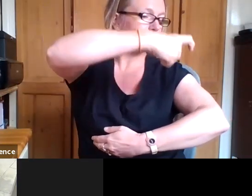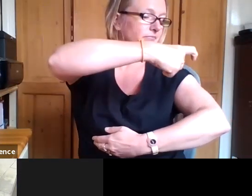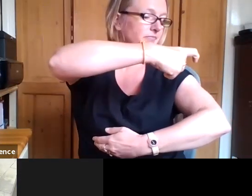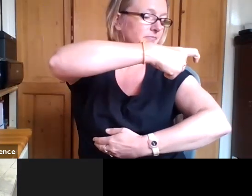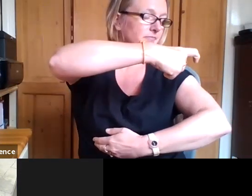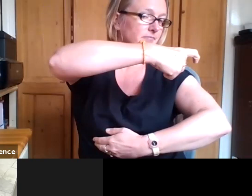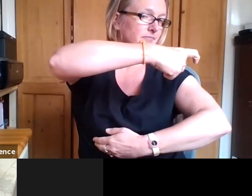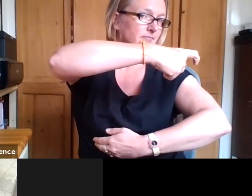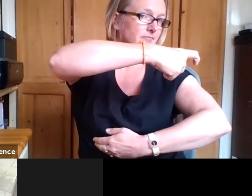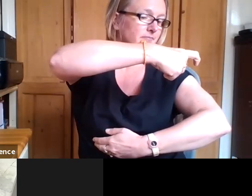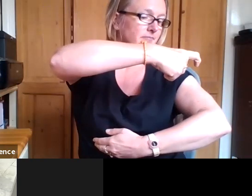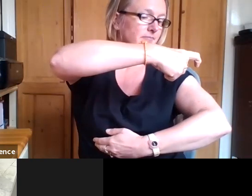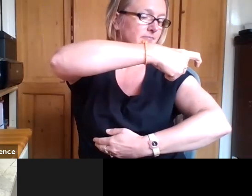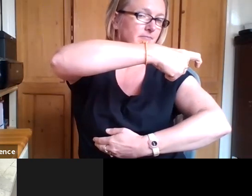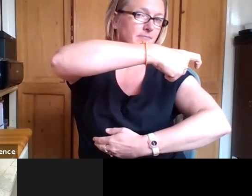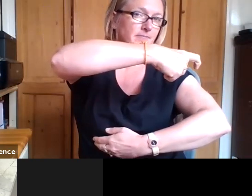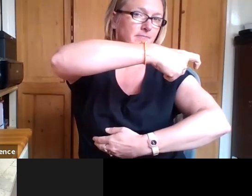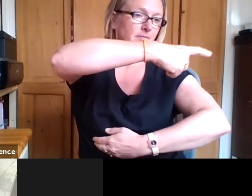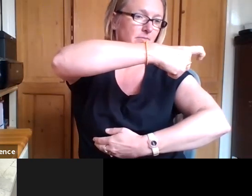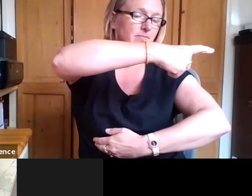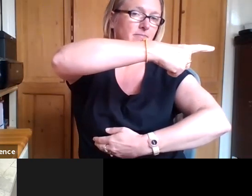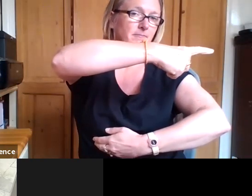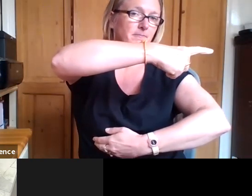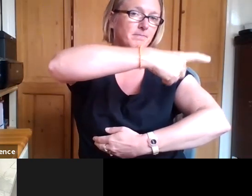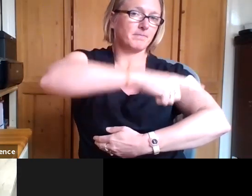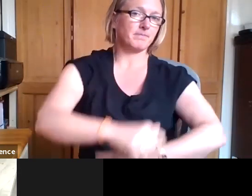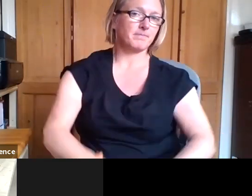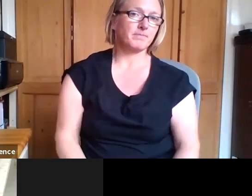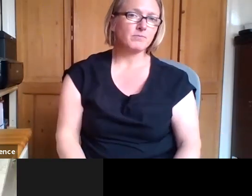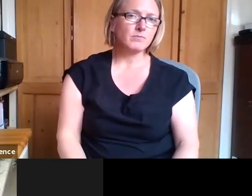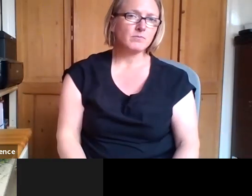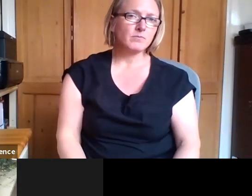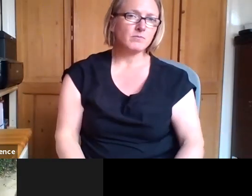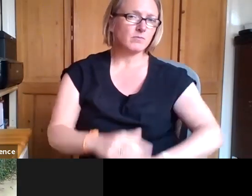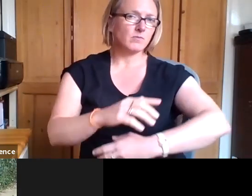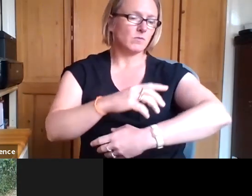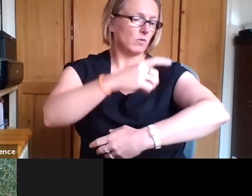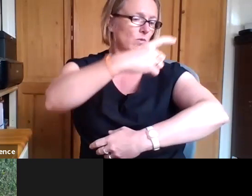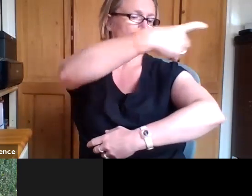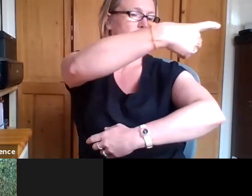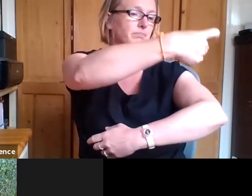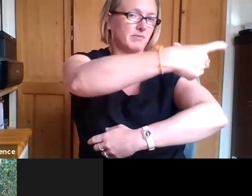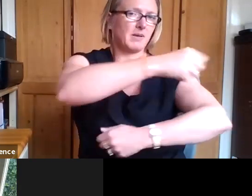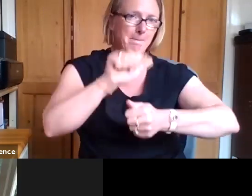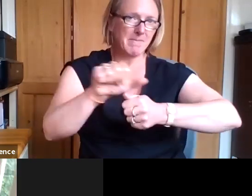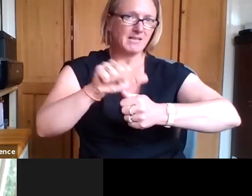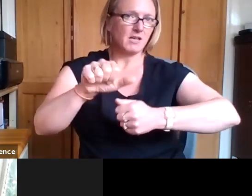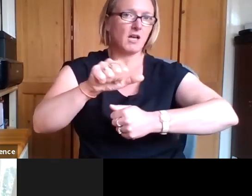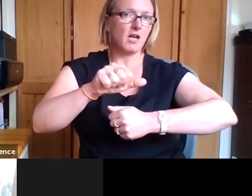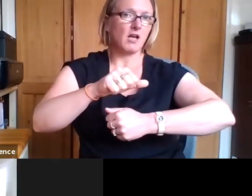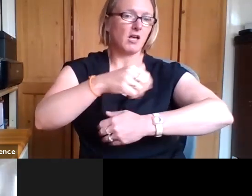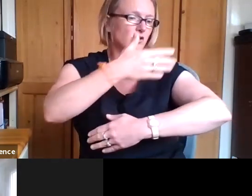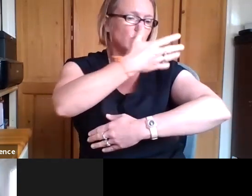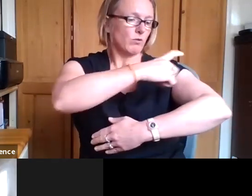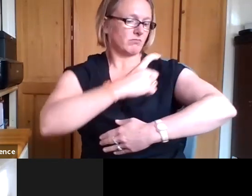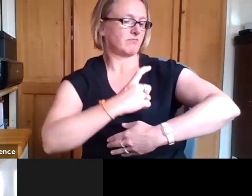this, and you take the picture. So over the head is better because you don't want to see inside